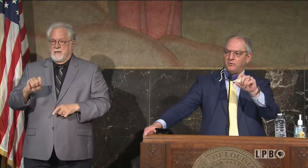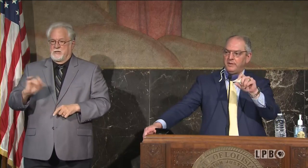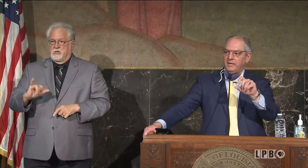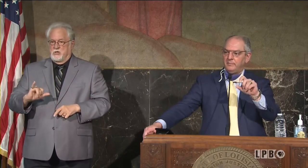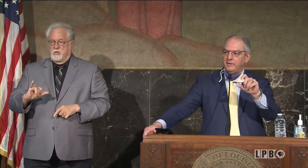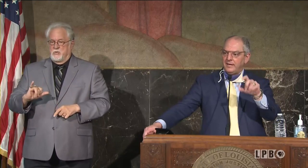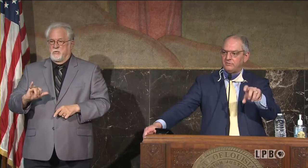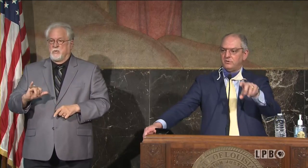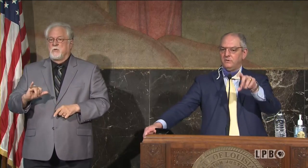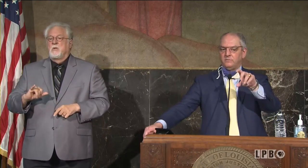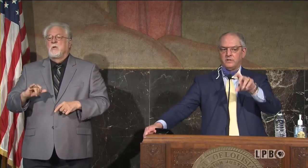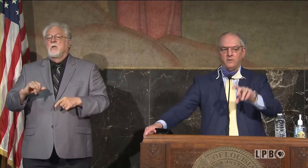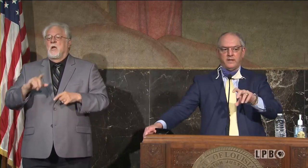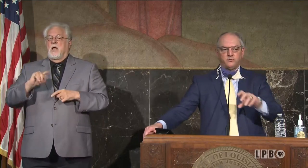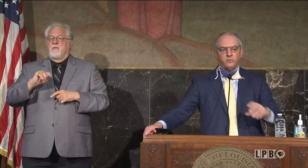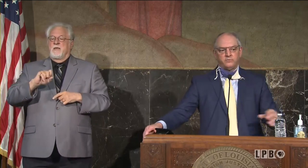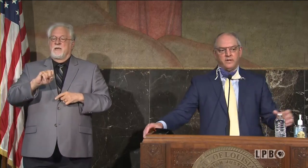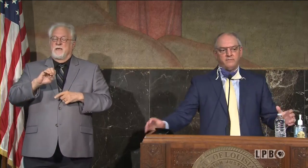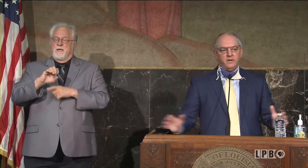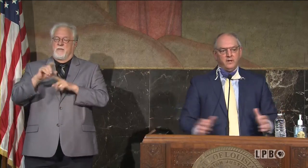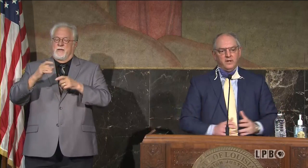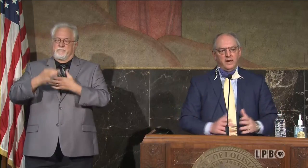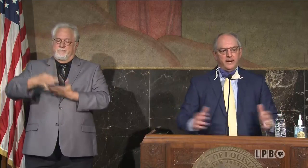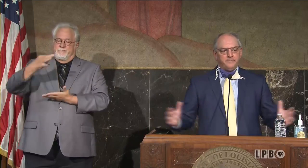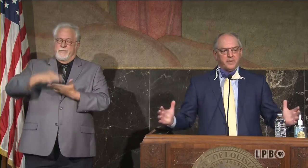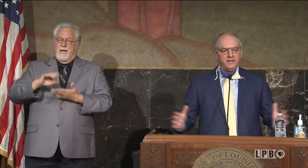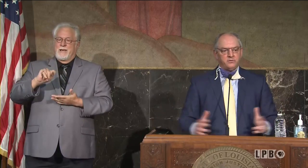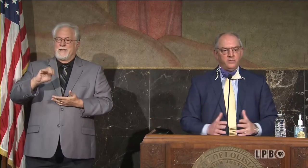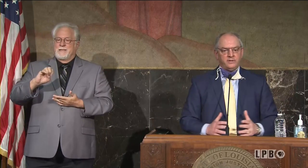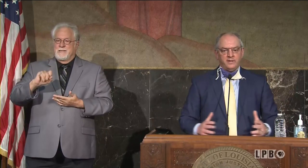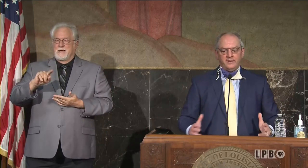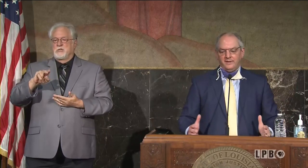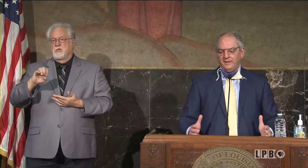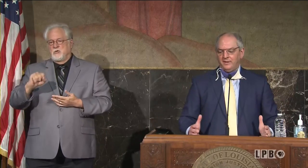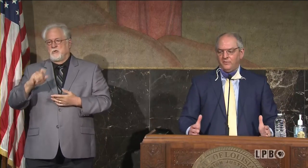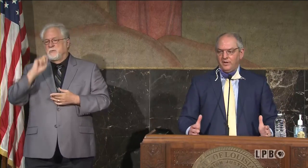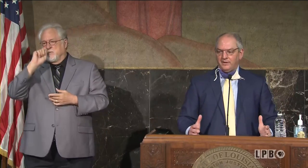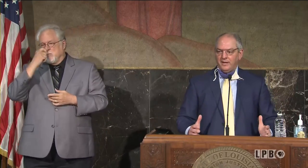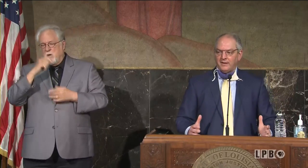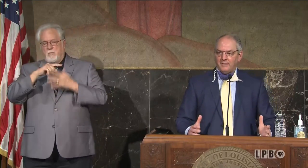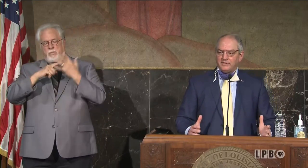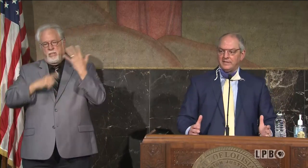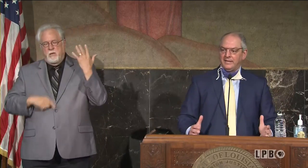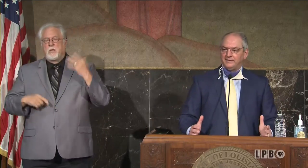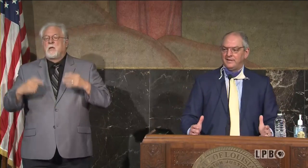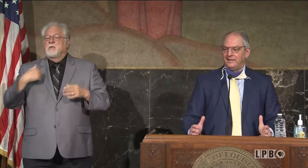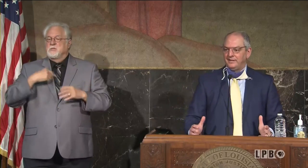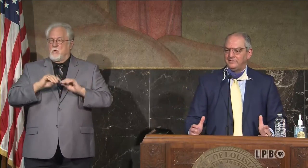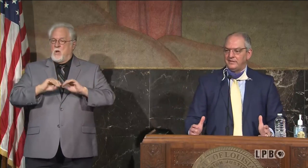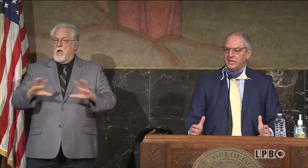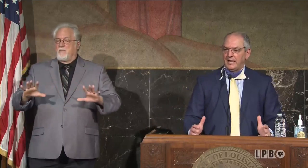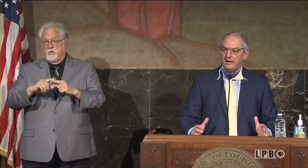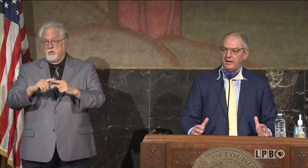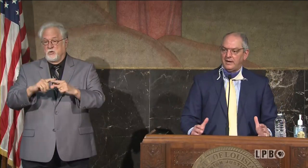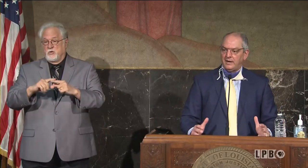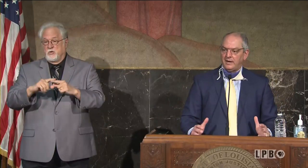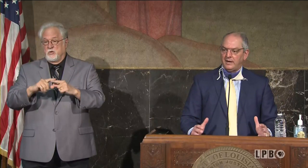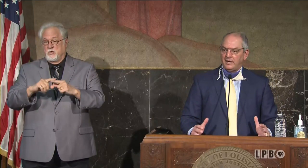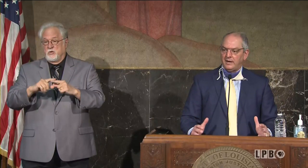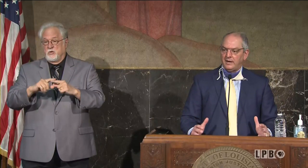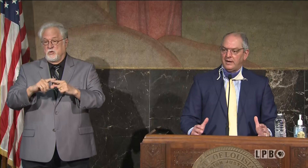viral transport medium, and the test tubes, and all that sort of stuff. And so it obviously is a challenge.